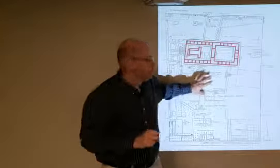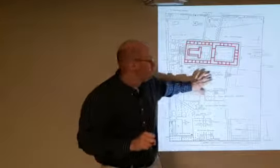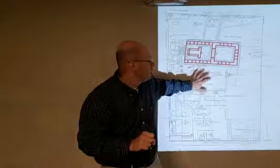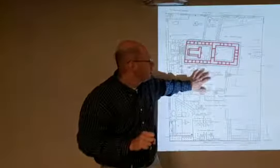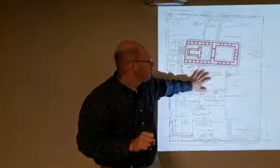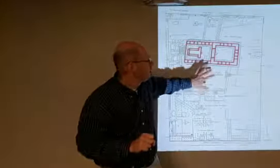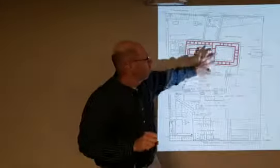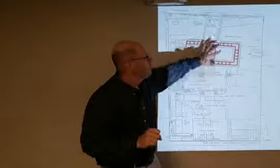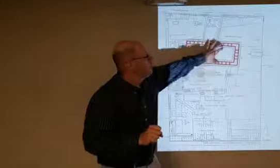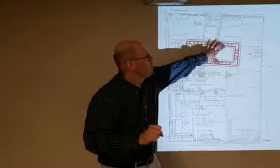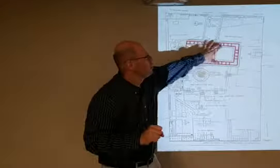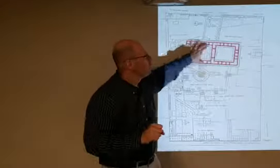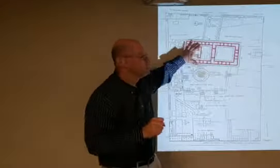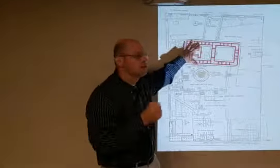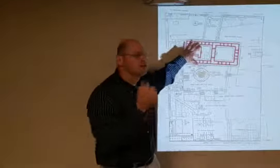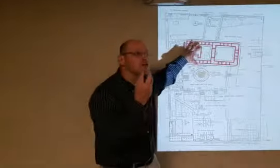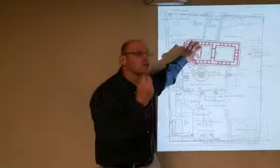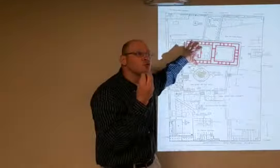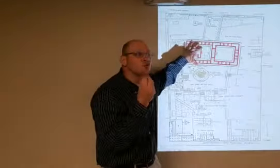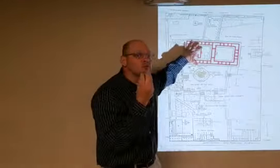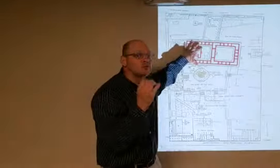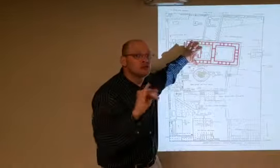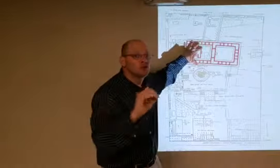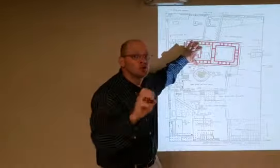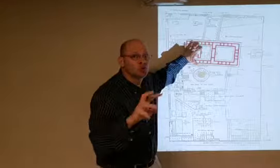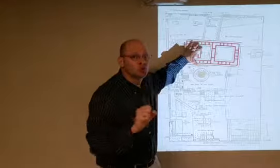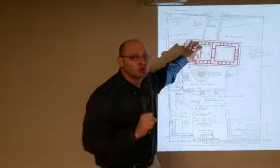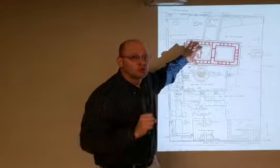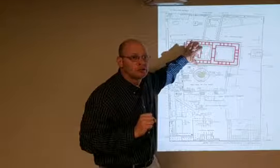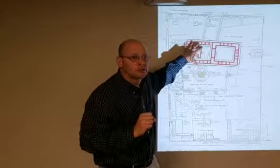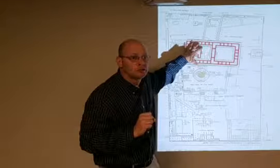This is for the Gentiles. This is for the Jews.